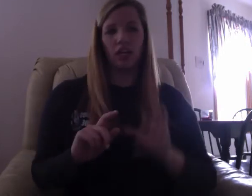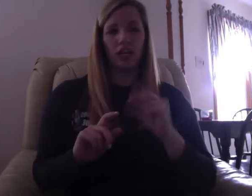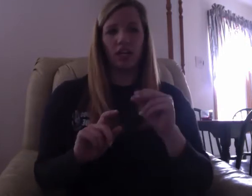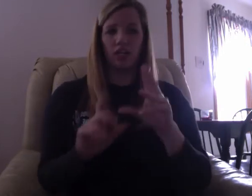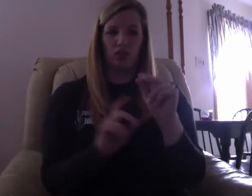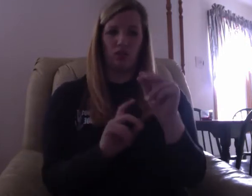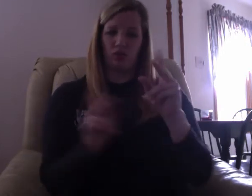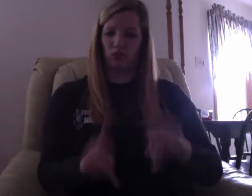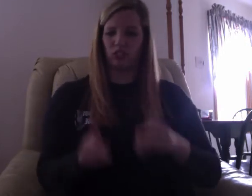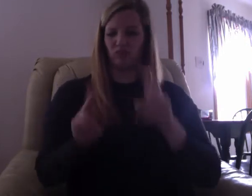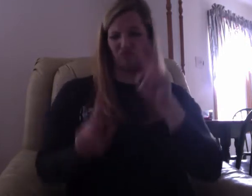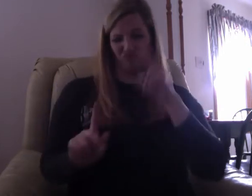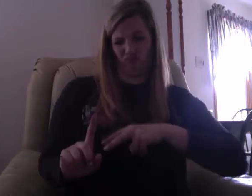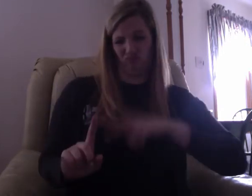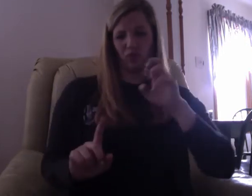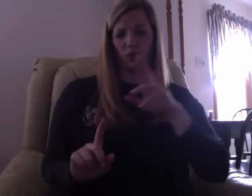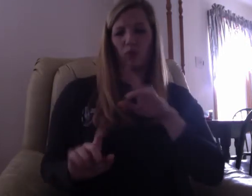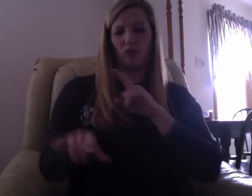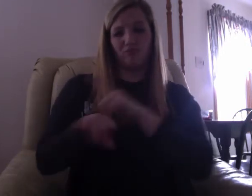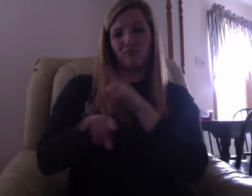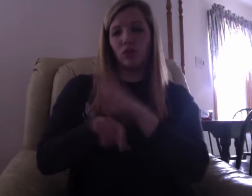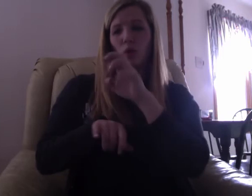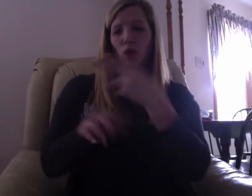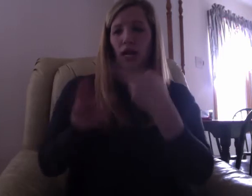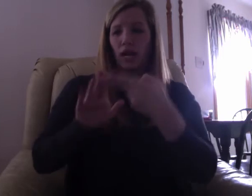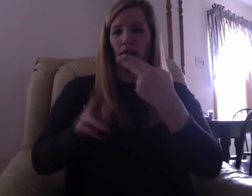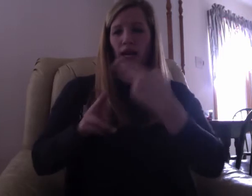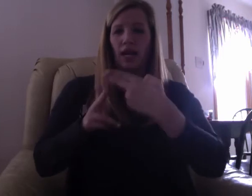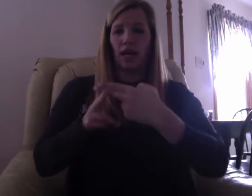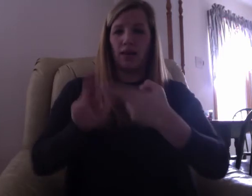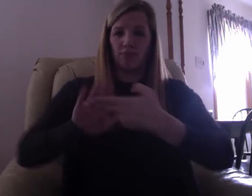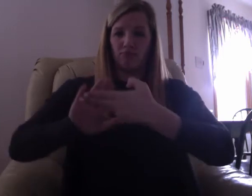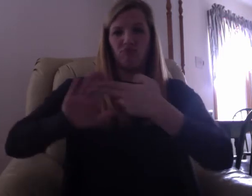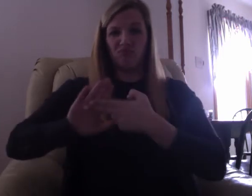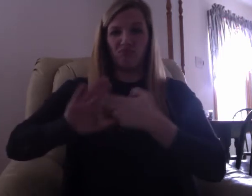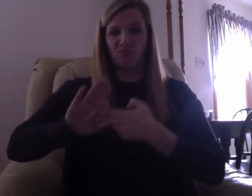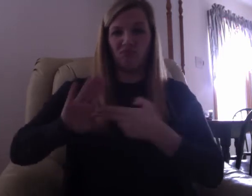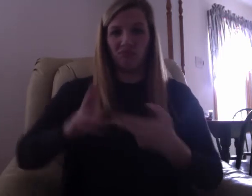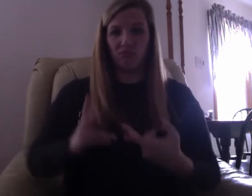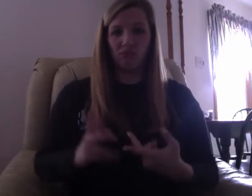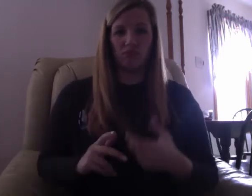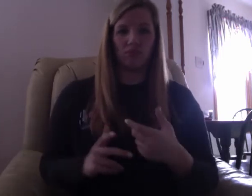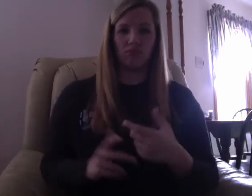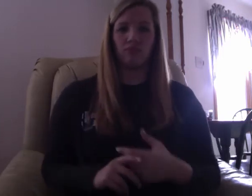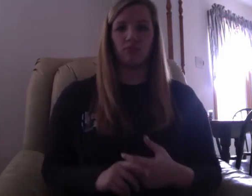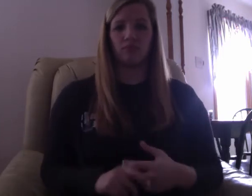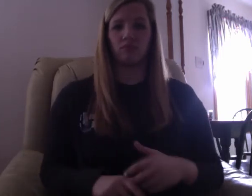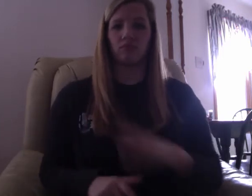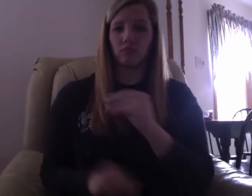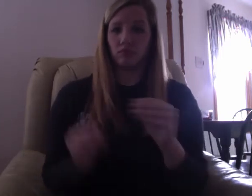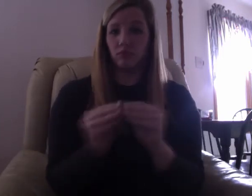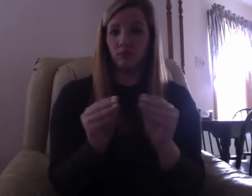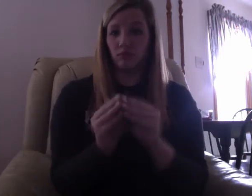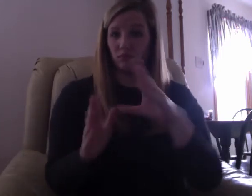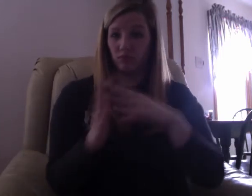or nobody's calling them names or anything like that. So we're getting a lot more students coming in, even students who are not LGBT. We have a lot of straight allies